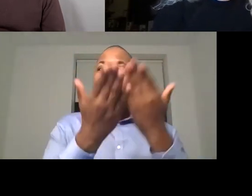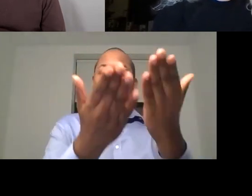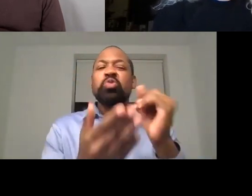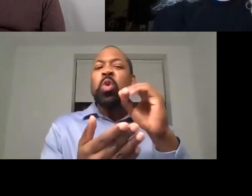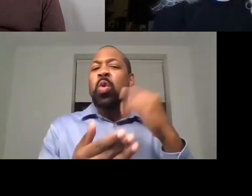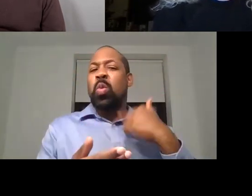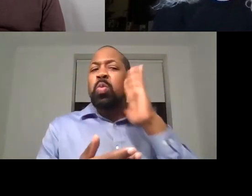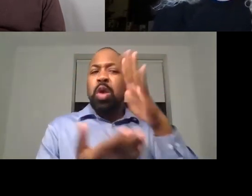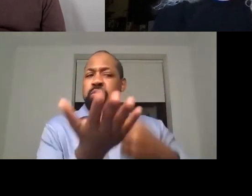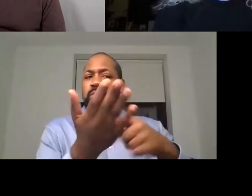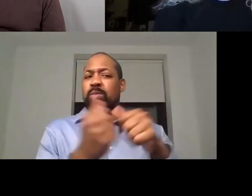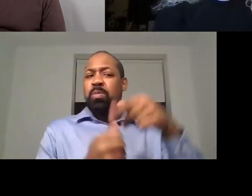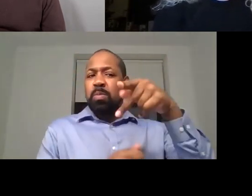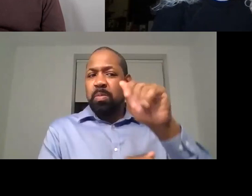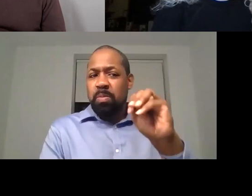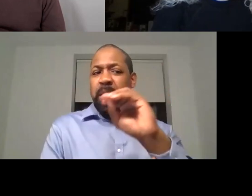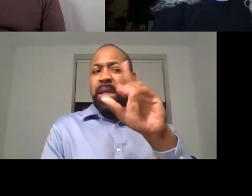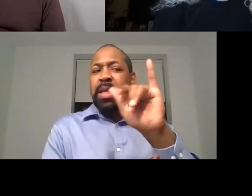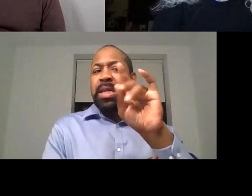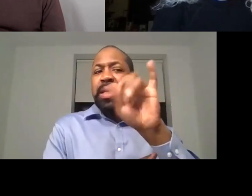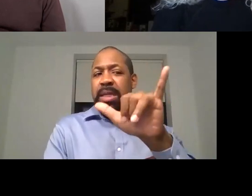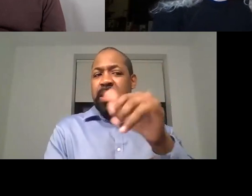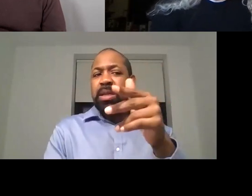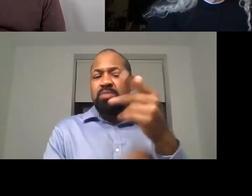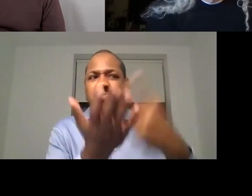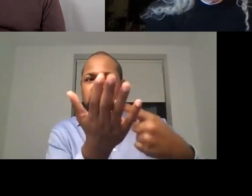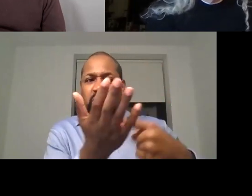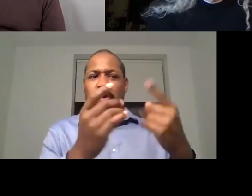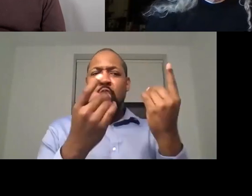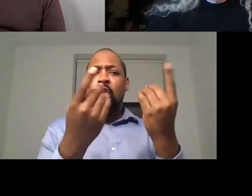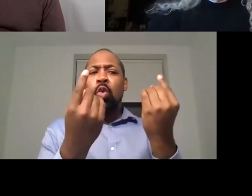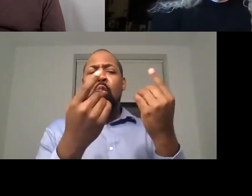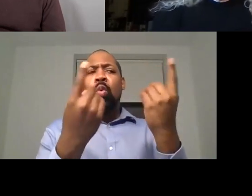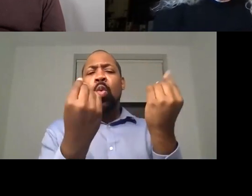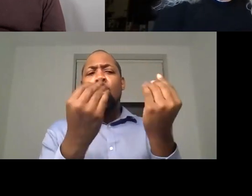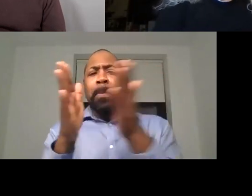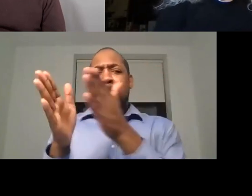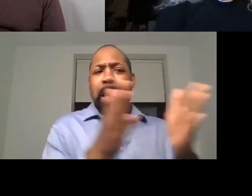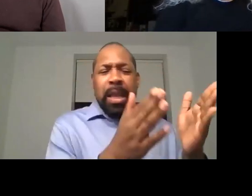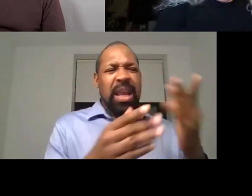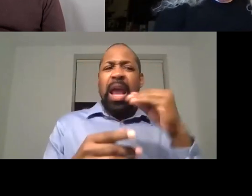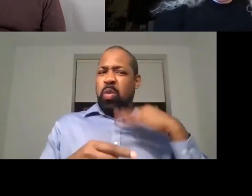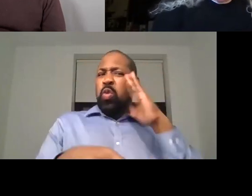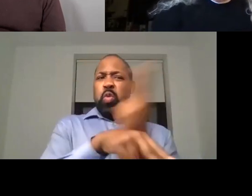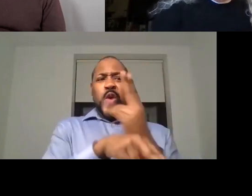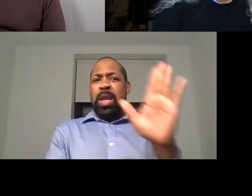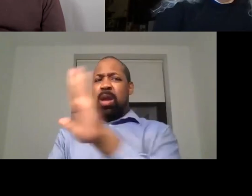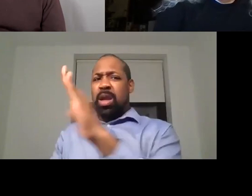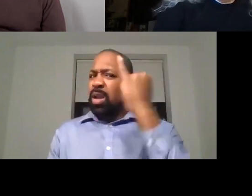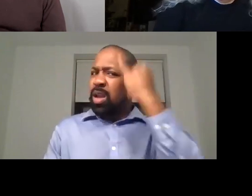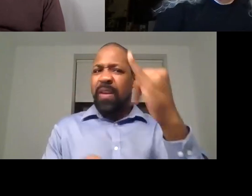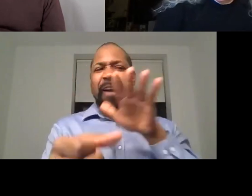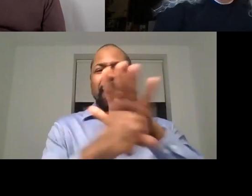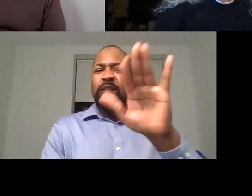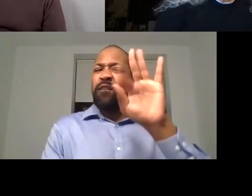they would draw people. All of these suggestions we've heard so far. So I'm going to talk to Pam Zellner and to Bethany and just try to figure